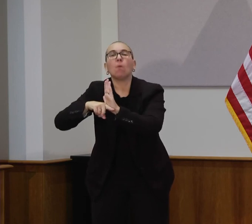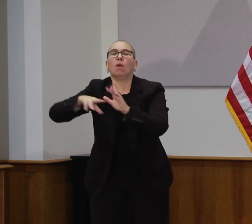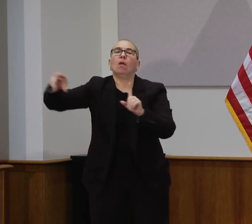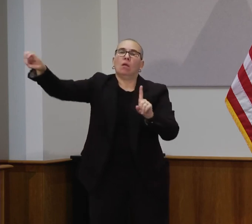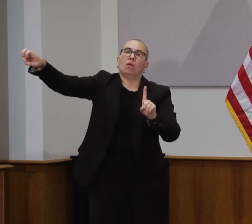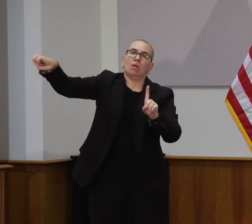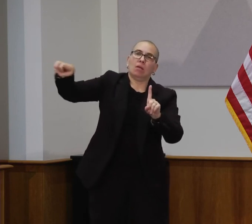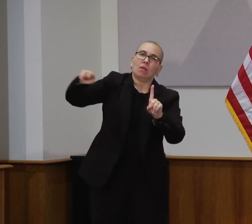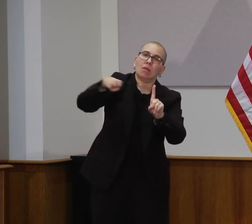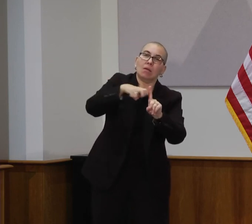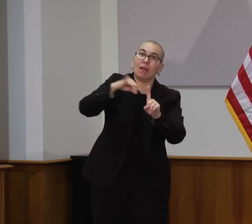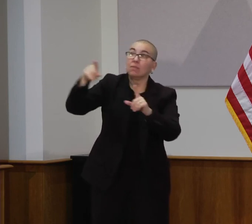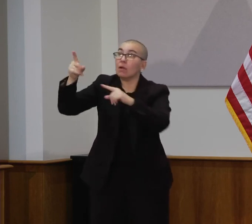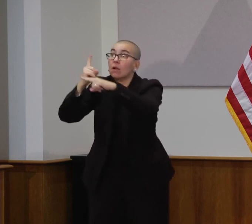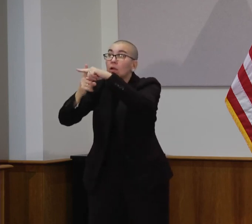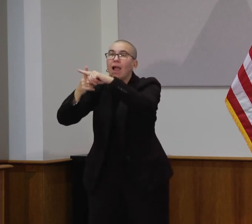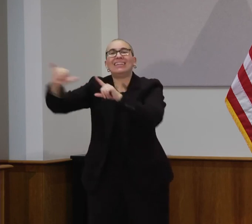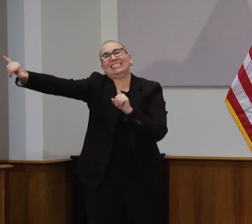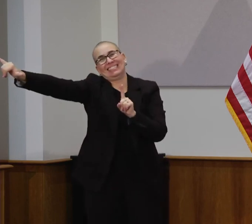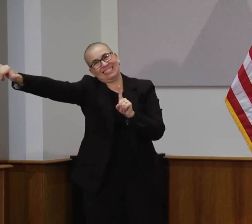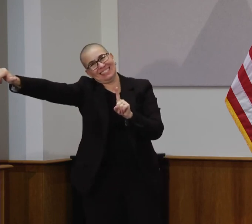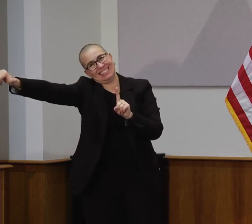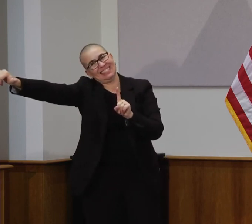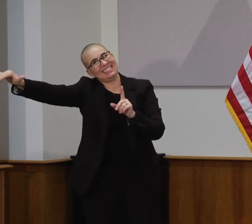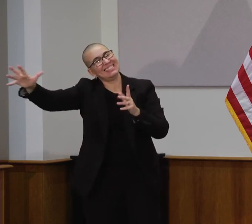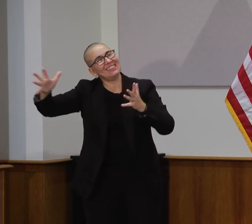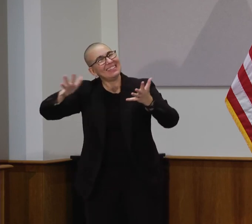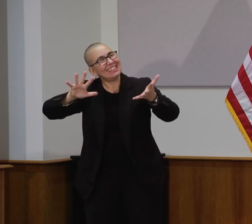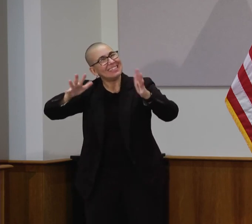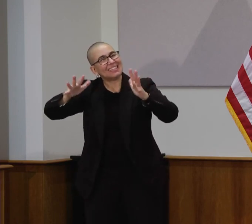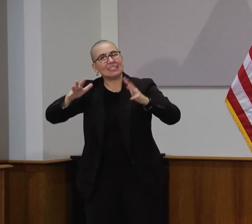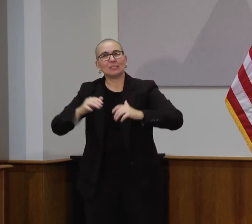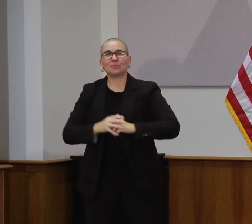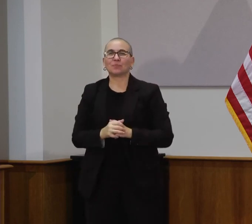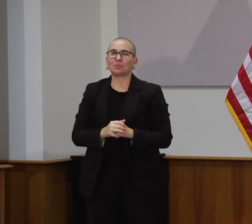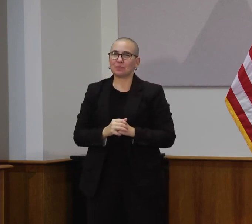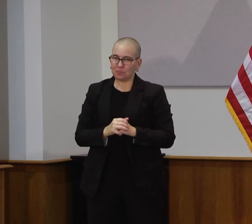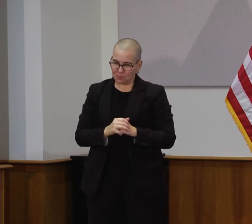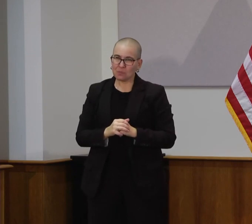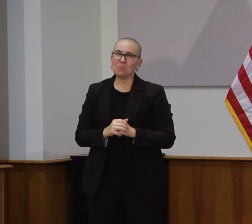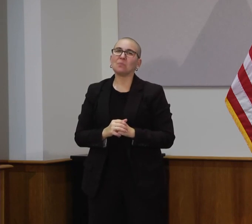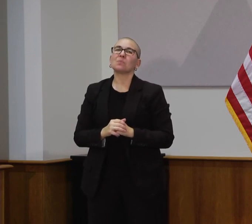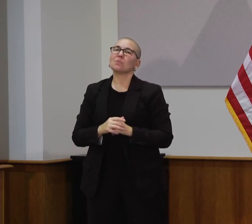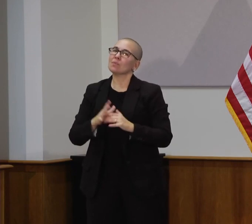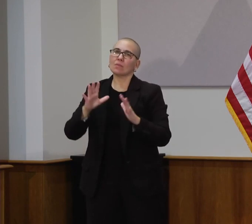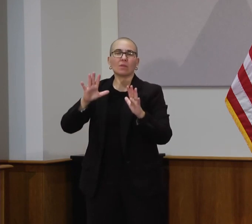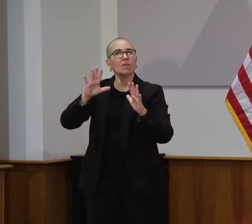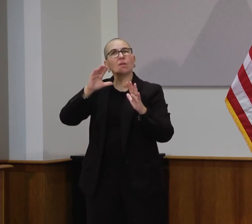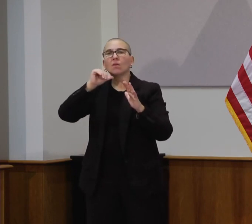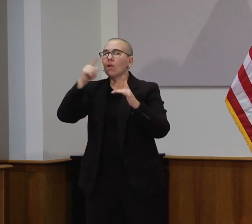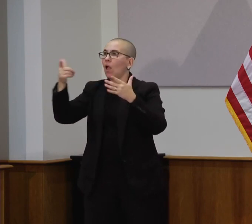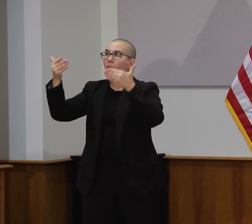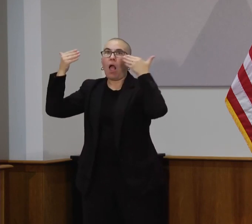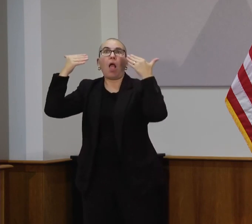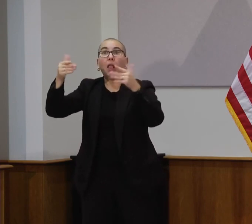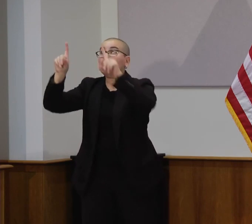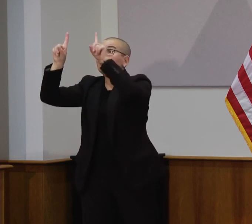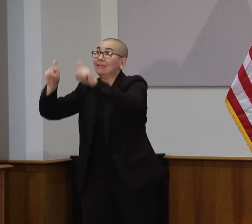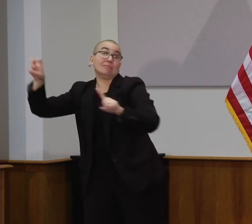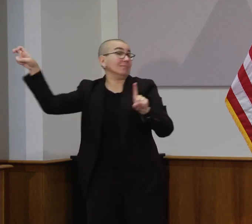you're negative, keep laying low before you go. Don't run the risk of getting infected before you leave